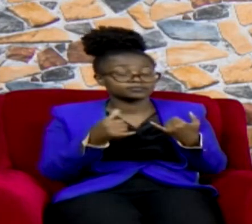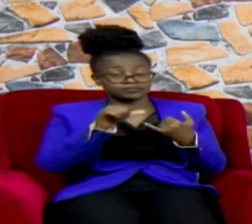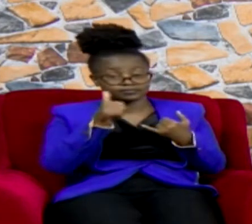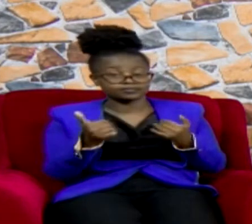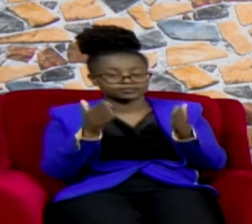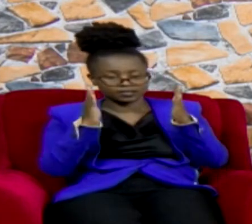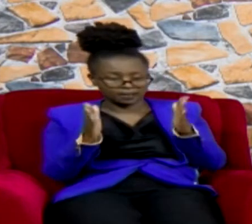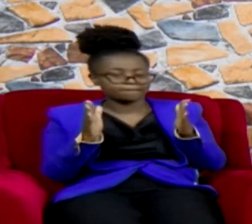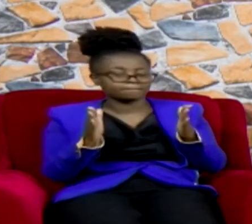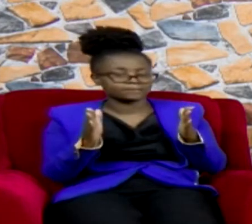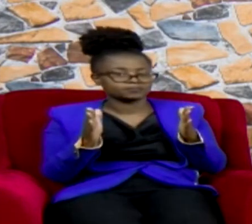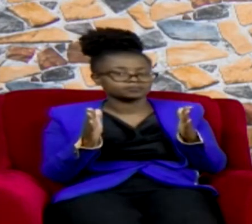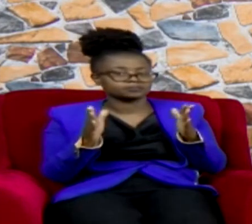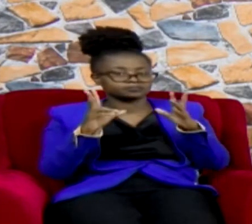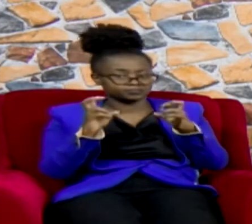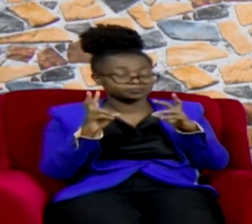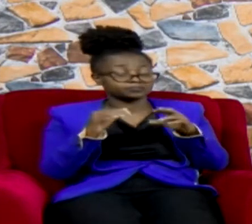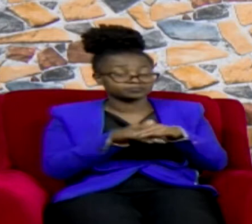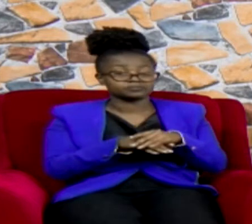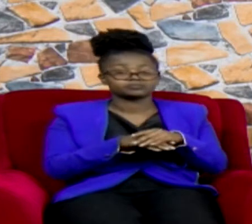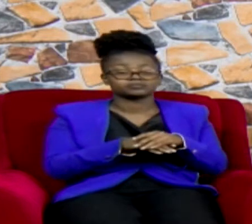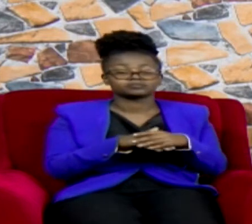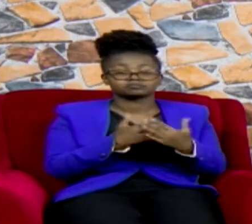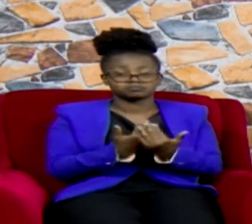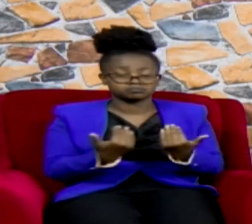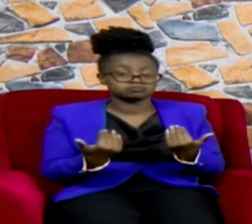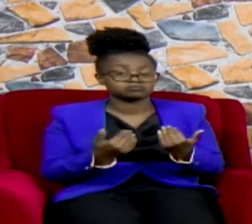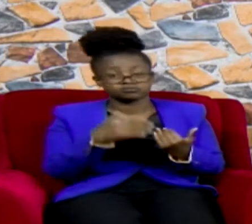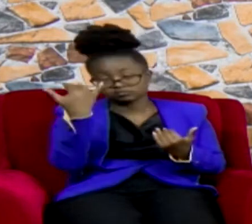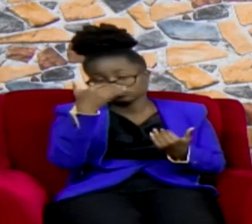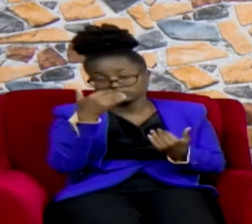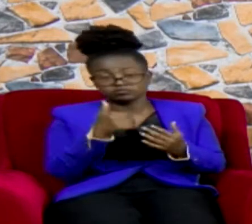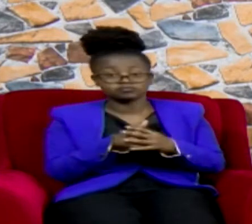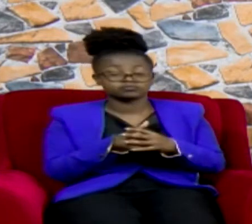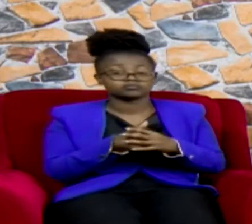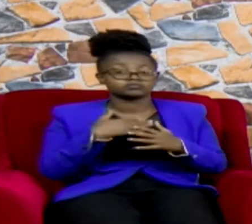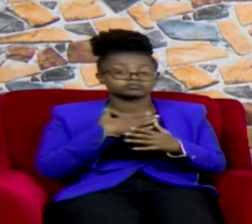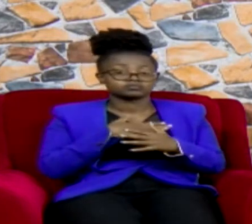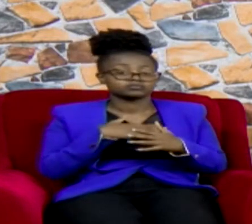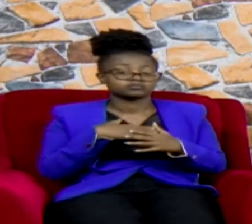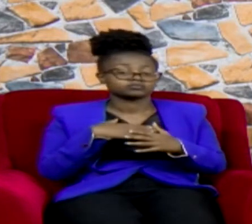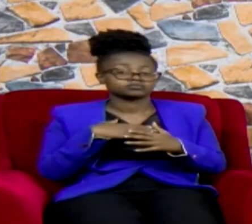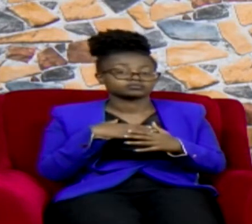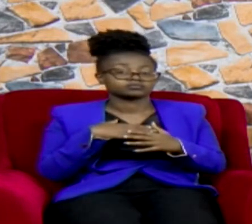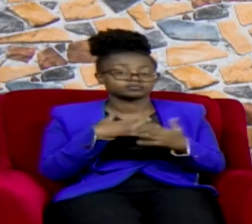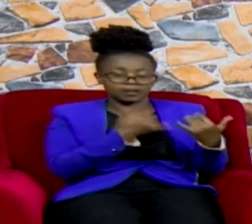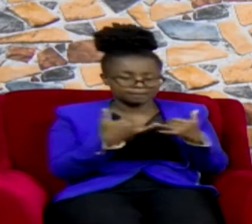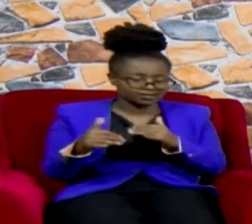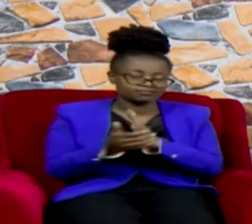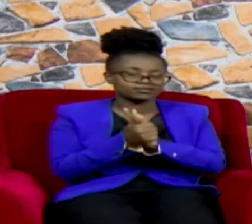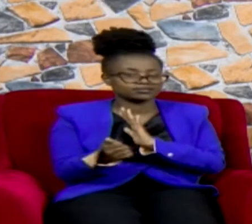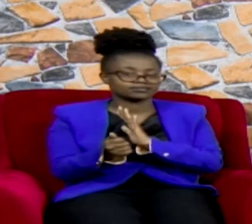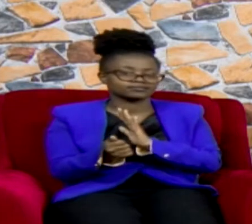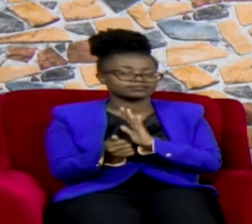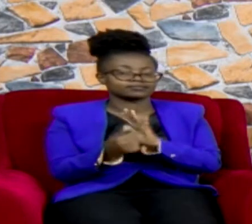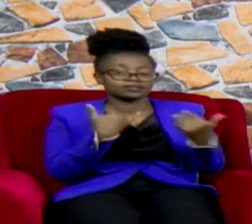big elephant in children in the spectrum. Play skill. Play skill.